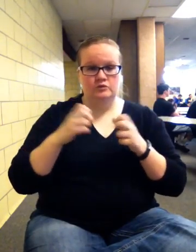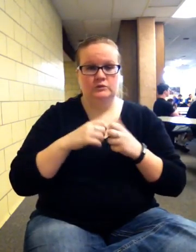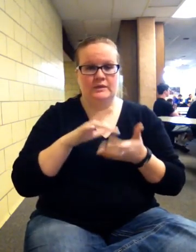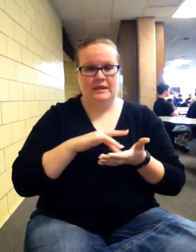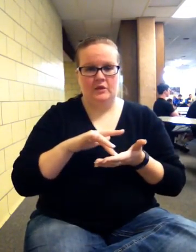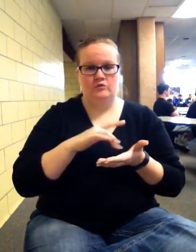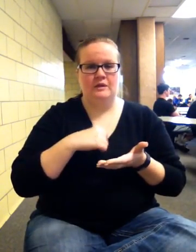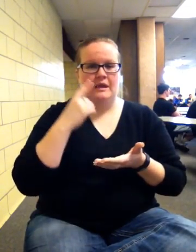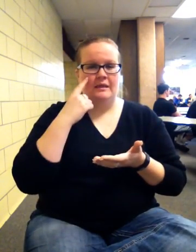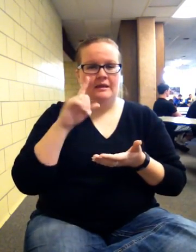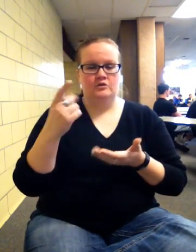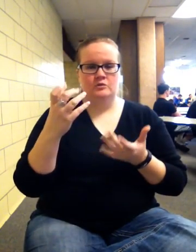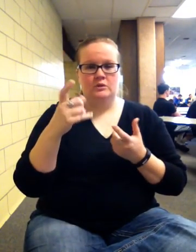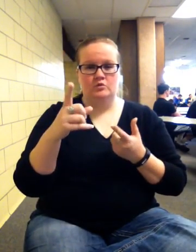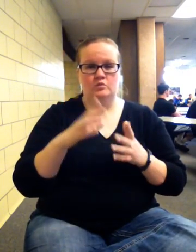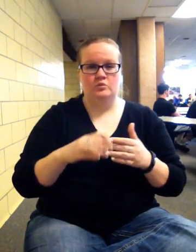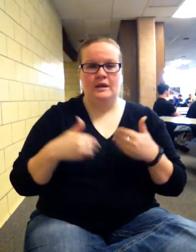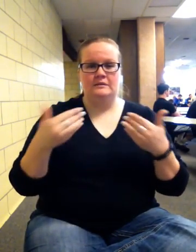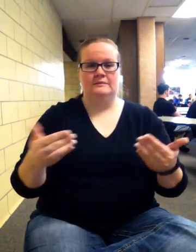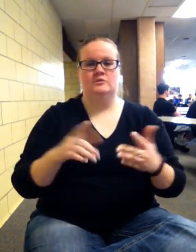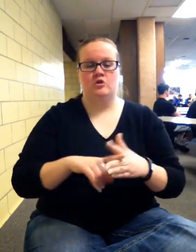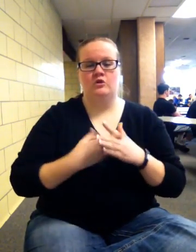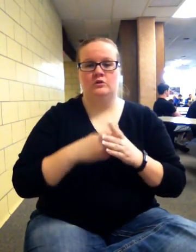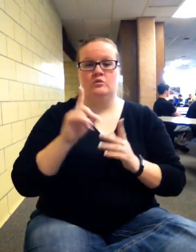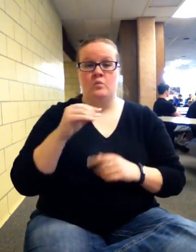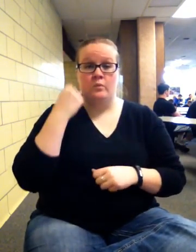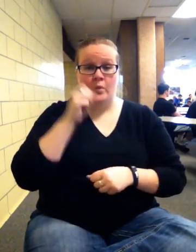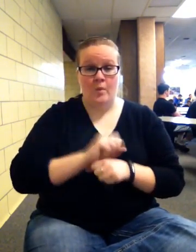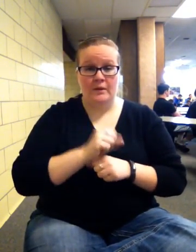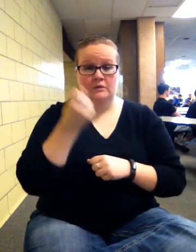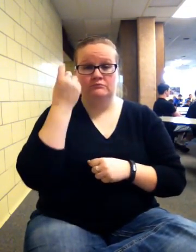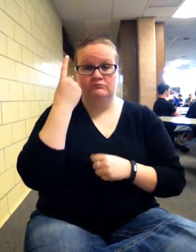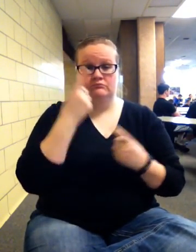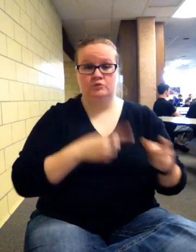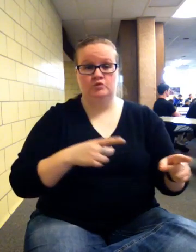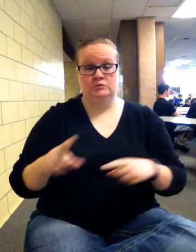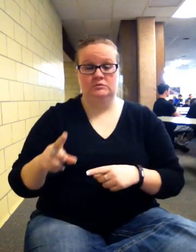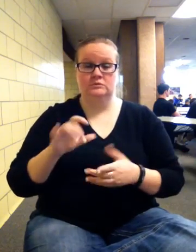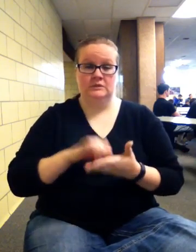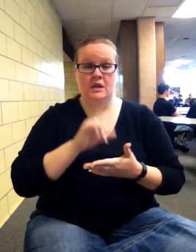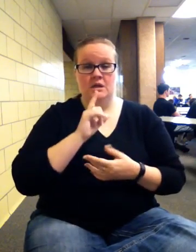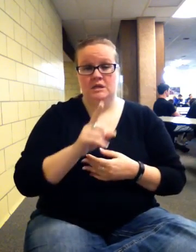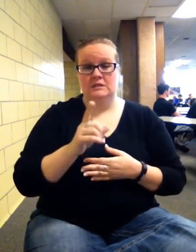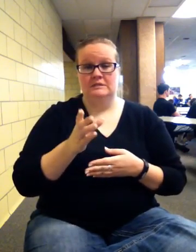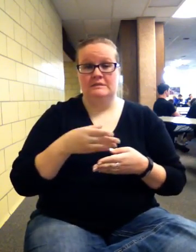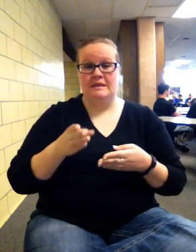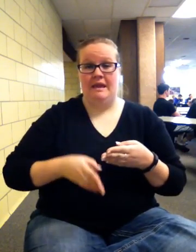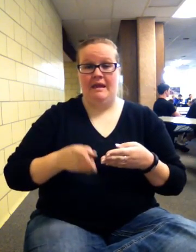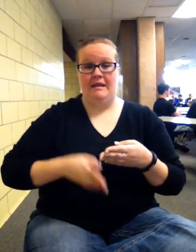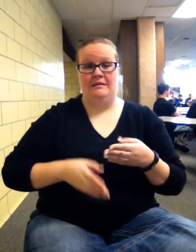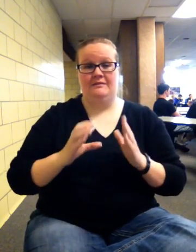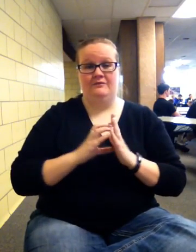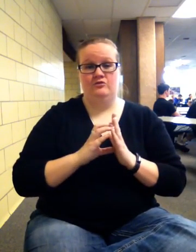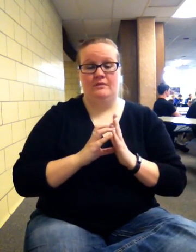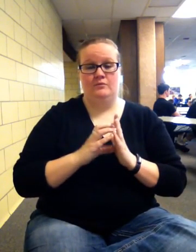think I just want you guys to kind of get started, do the homework, understand what's going on. So that's pretty much the end of the Chapter 13